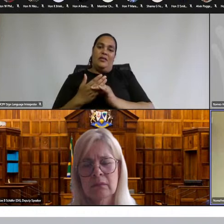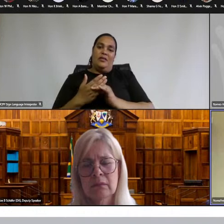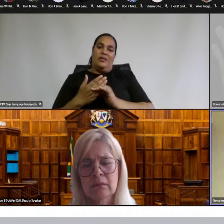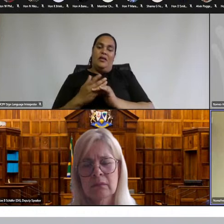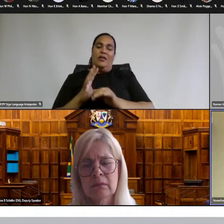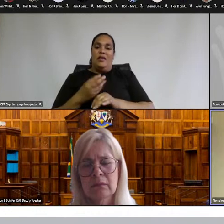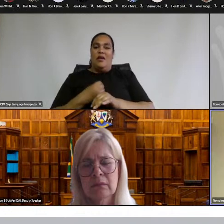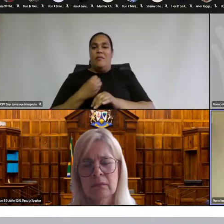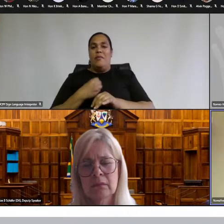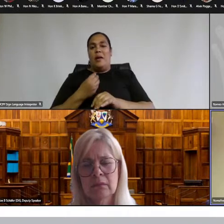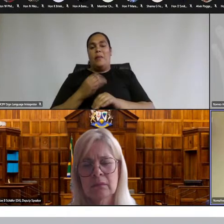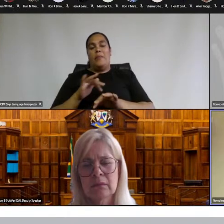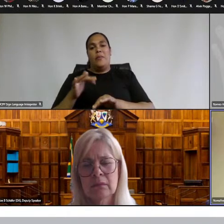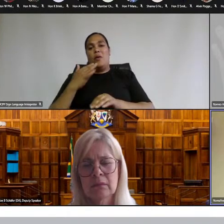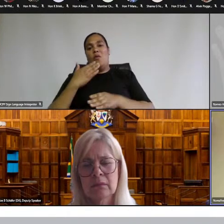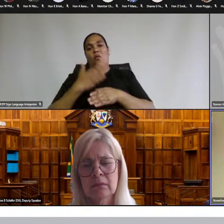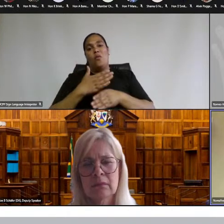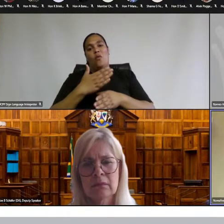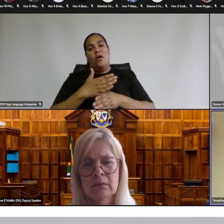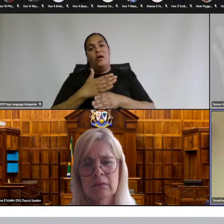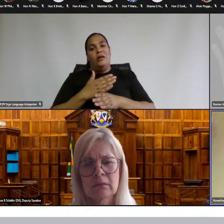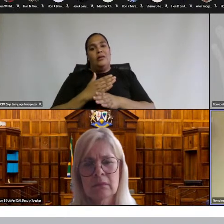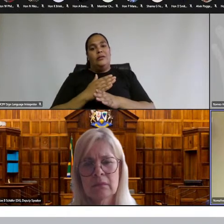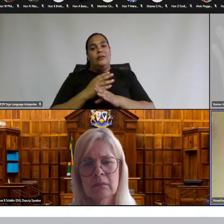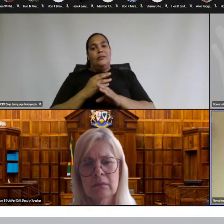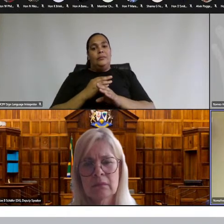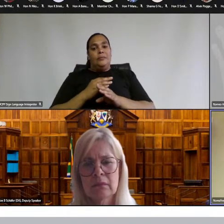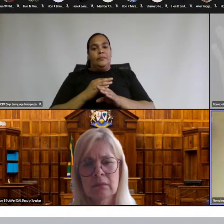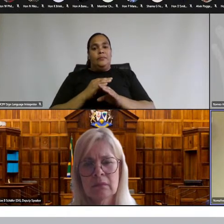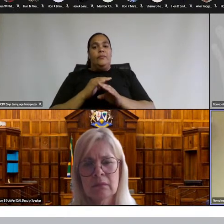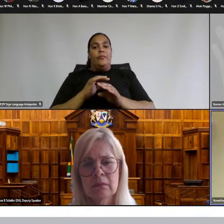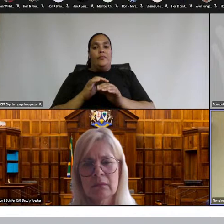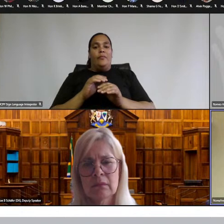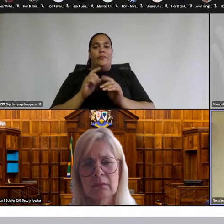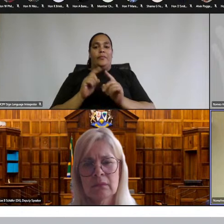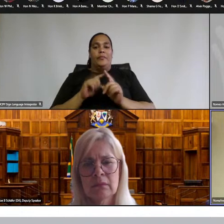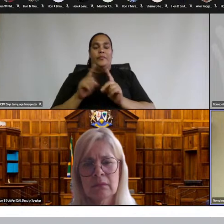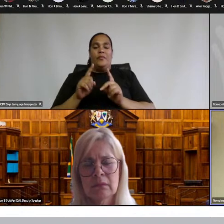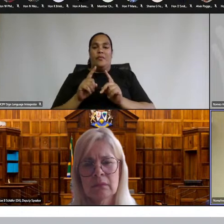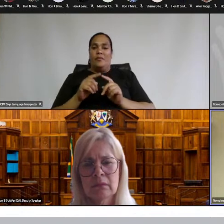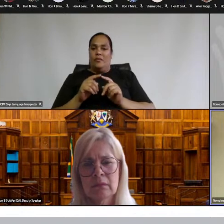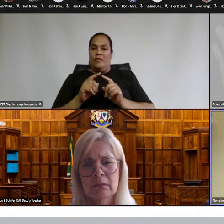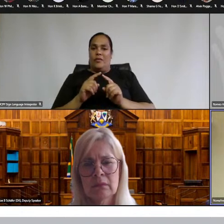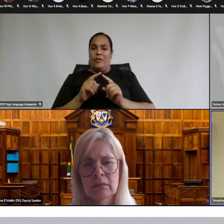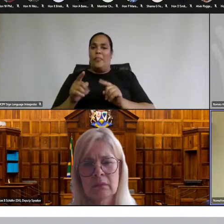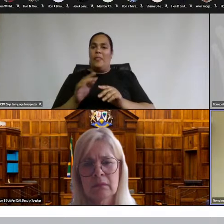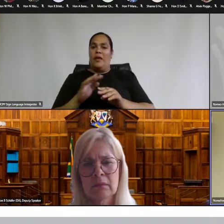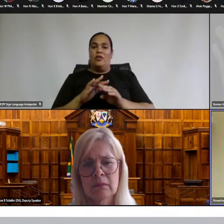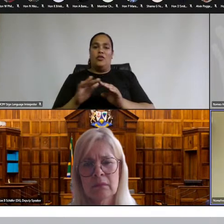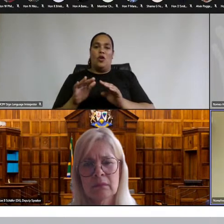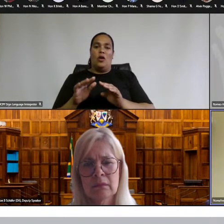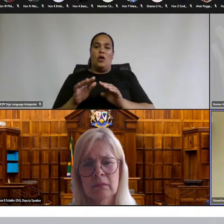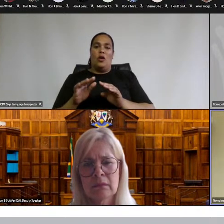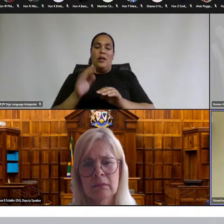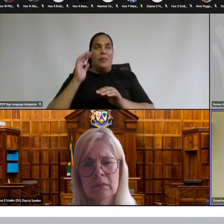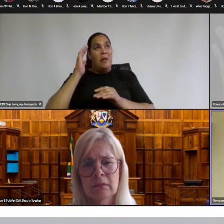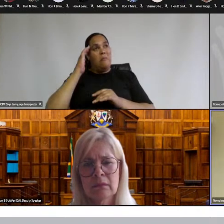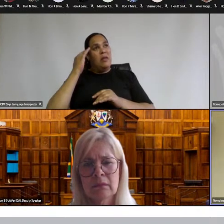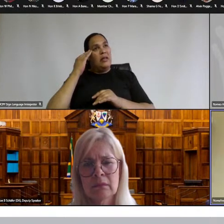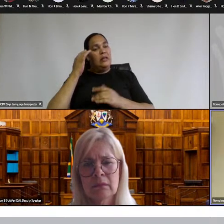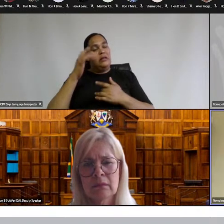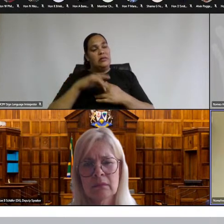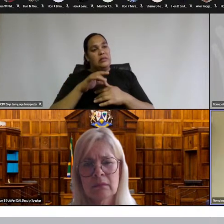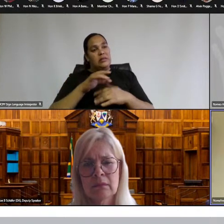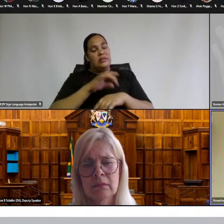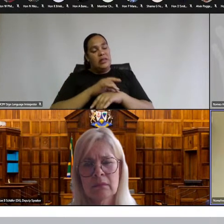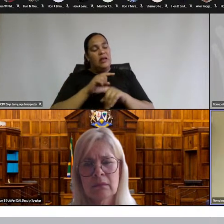young people who have got a non-organic psychosis, most of them, which is they're not necessarily mentally ill, but because of a